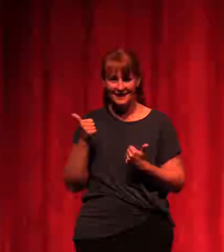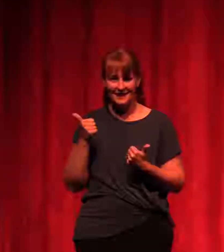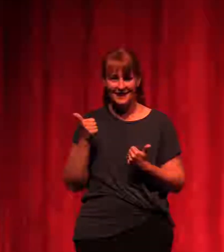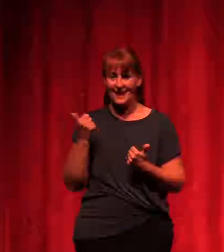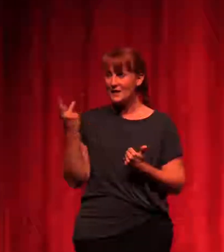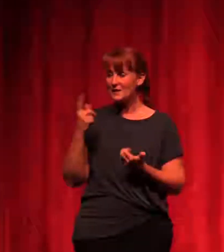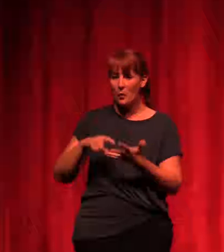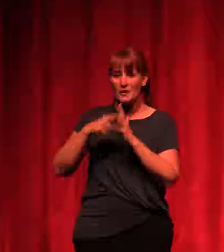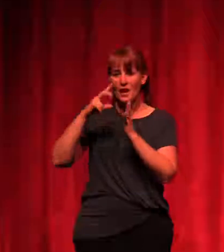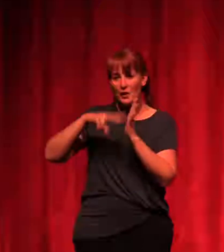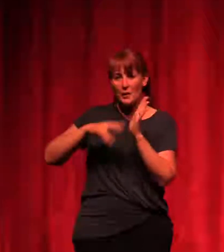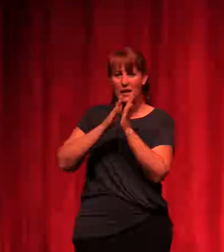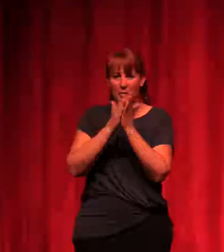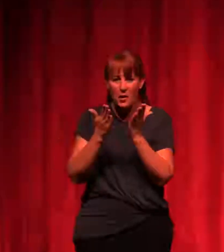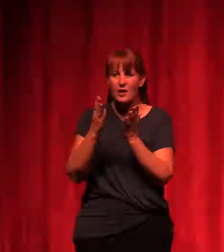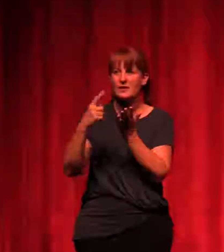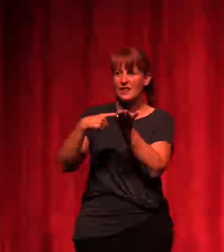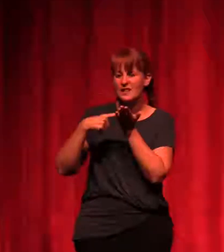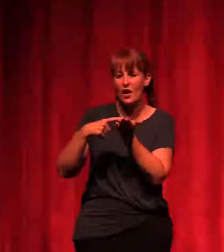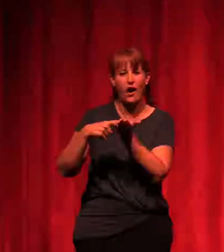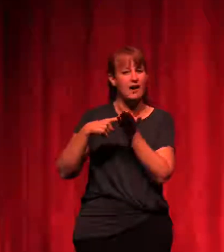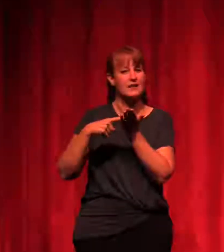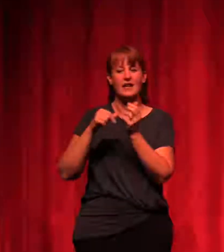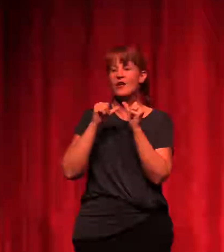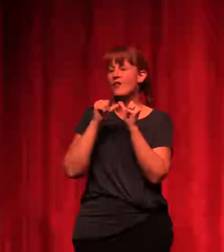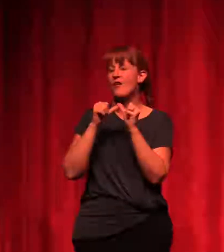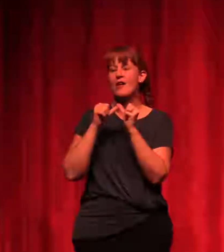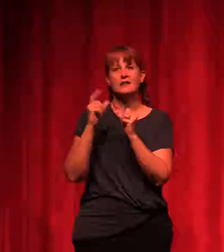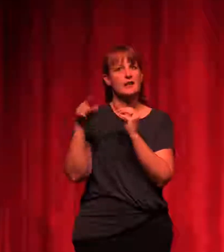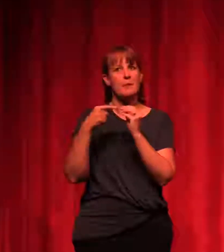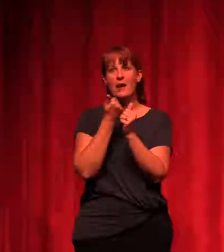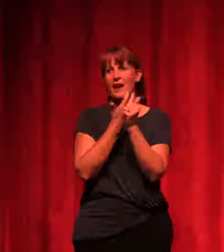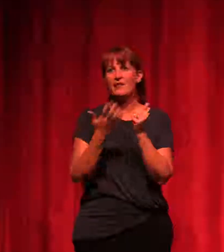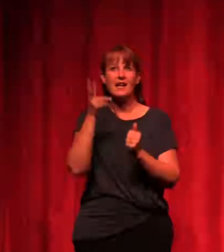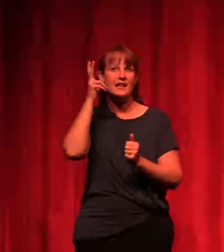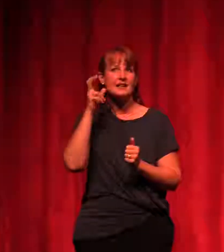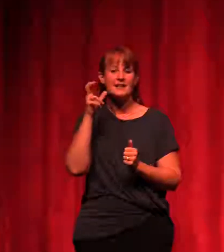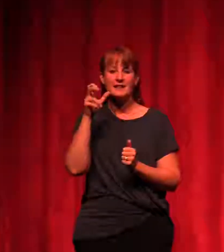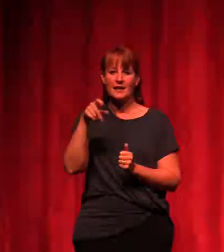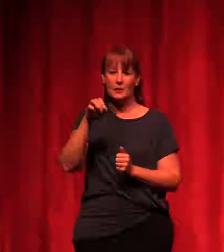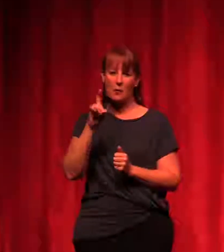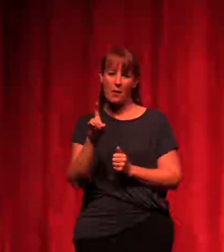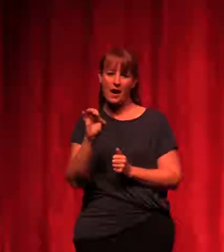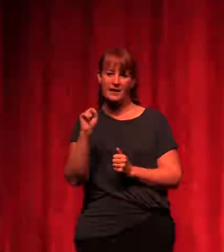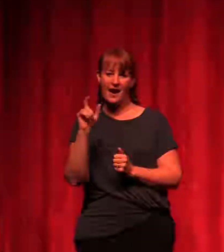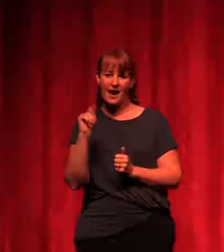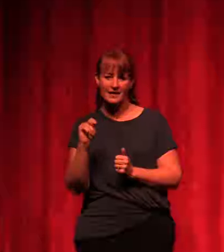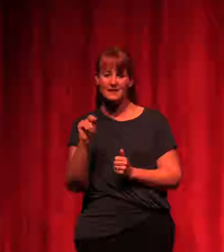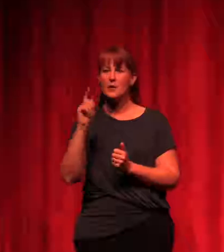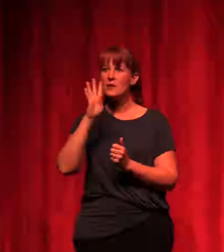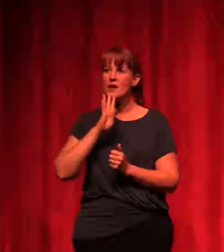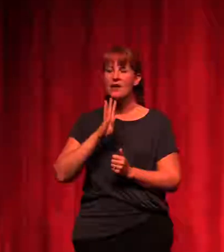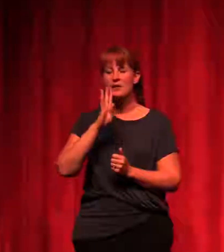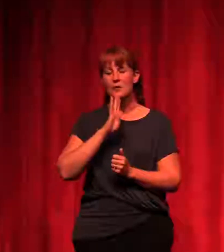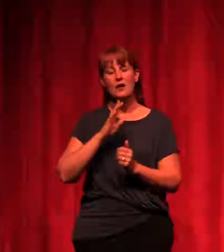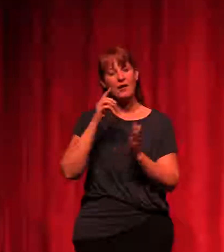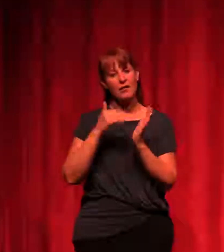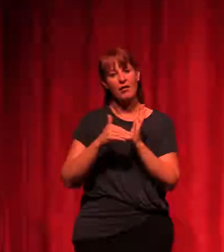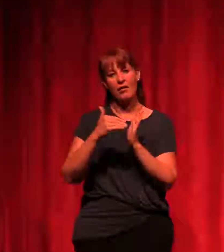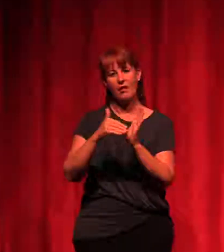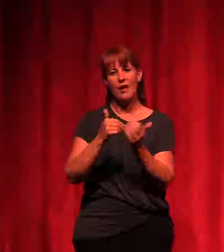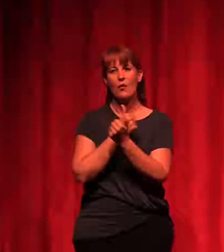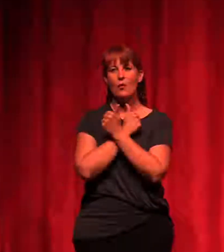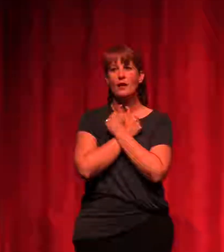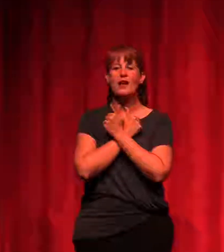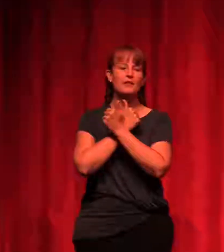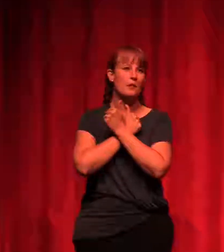And so we started reading books and talking constantly about this stuff, listening to podcasts, and we talked and we talked and talked, and we loved